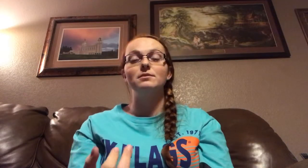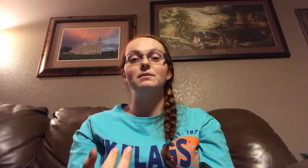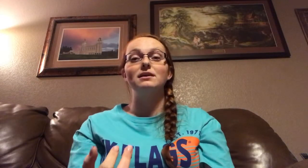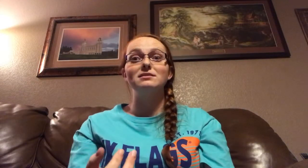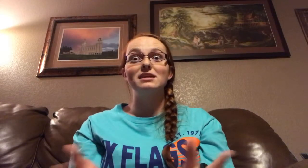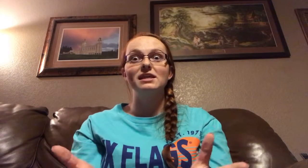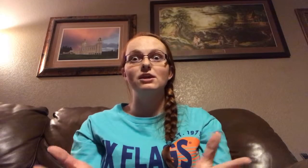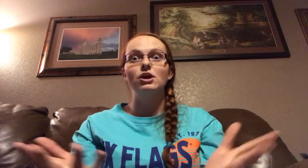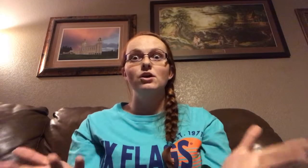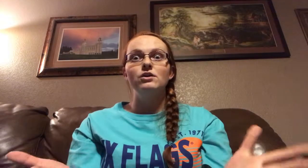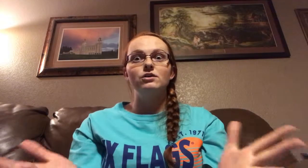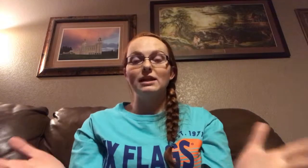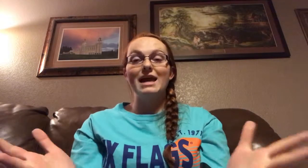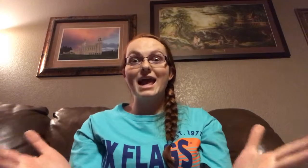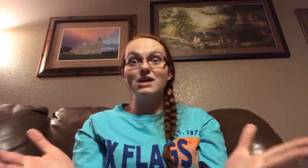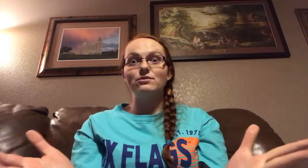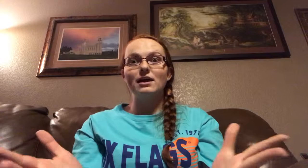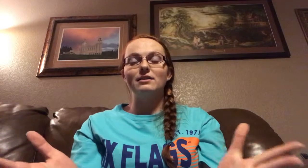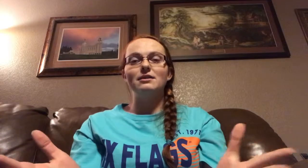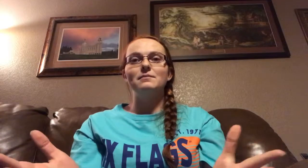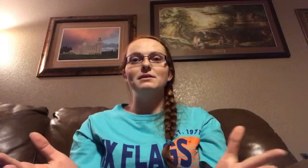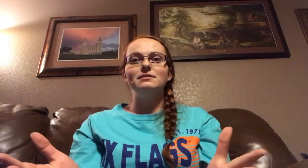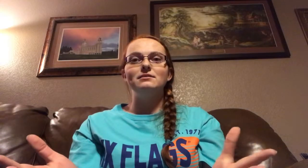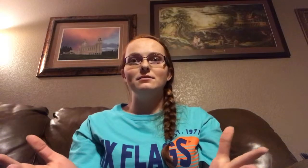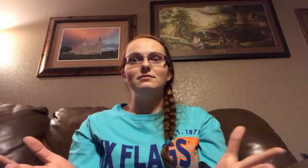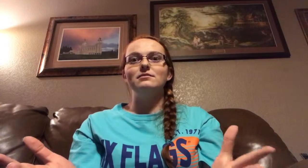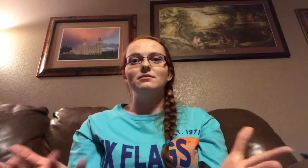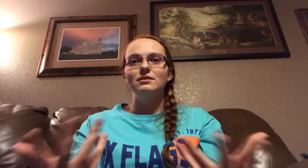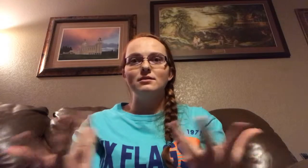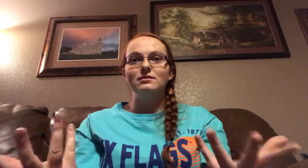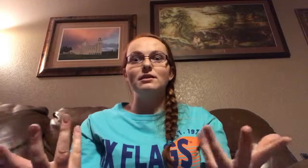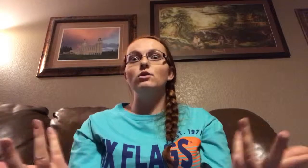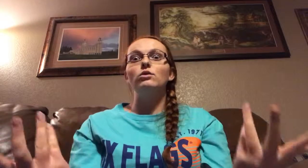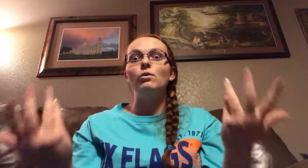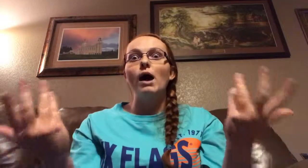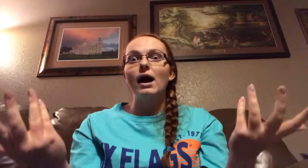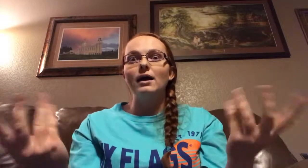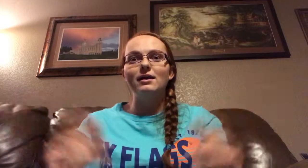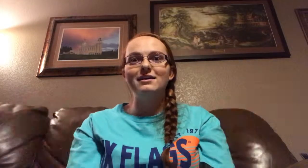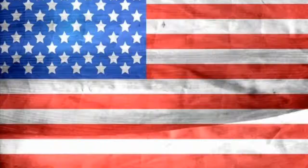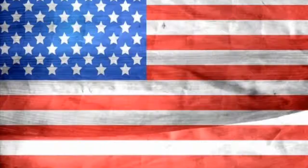something else. They'll think you're like angry at them and they don't know why.